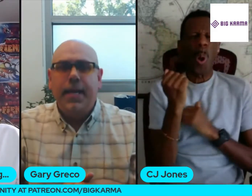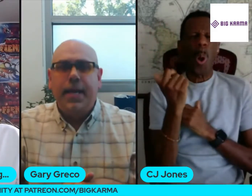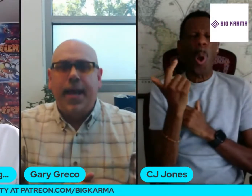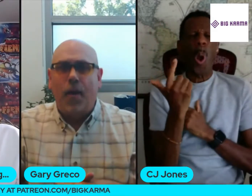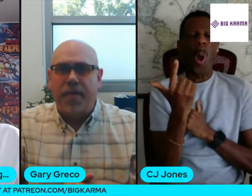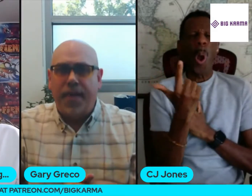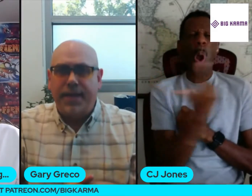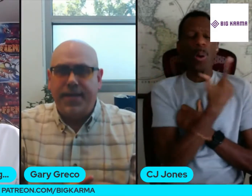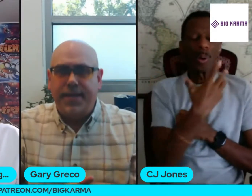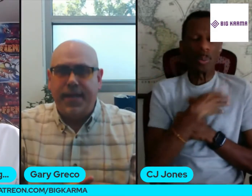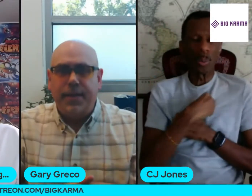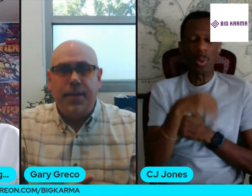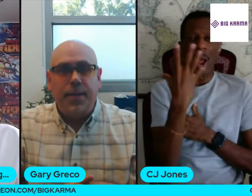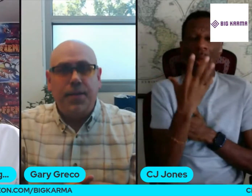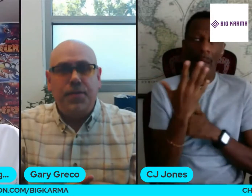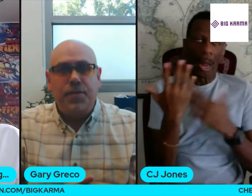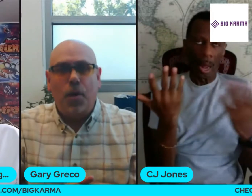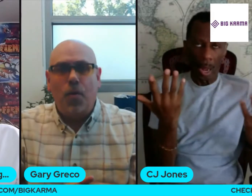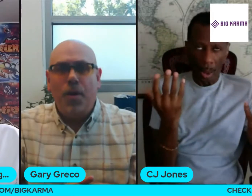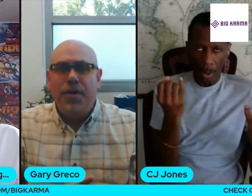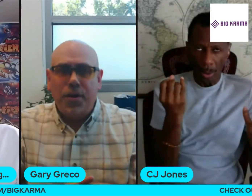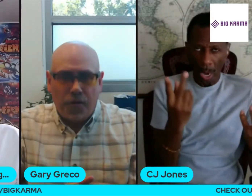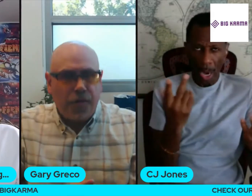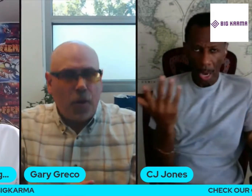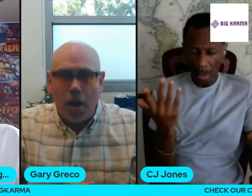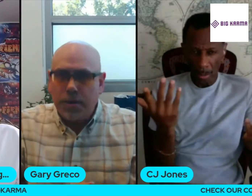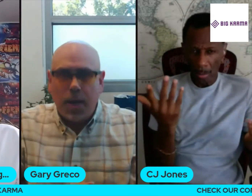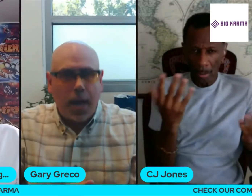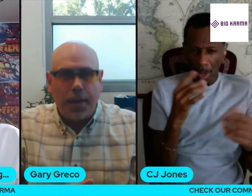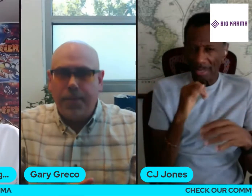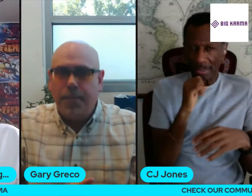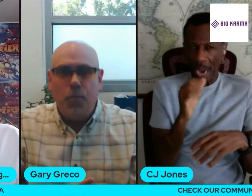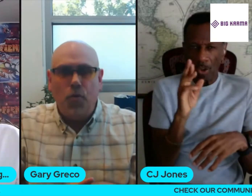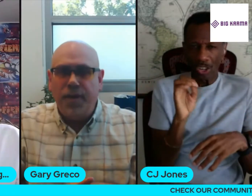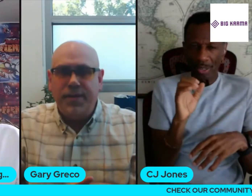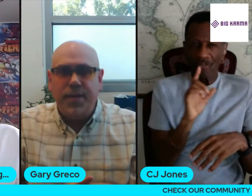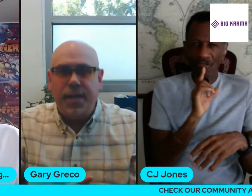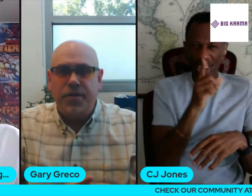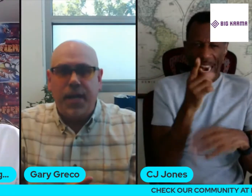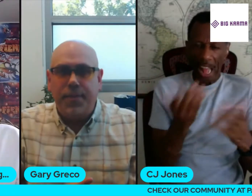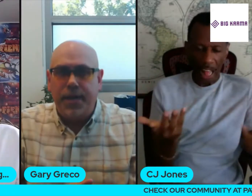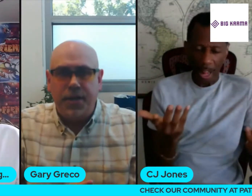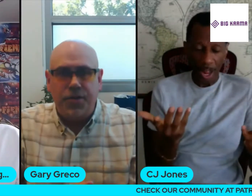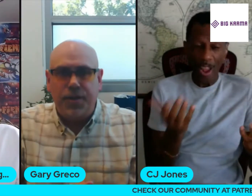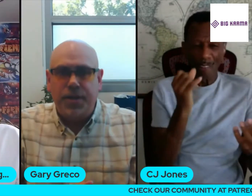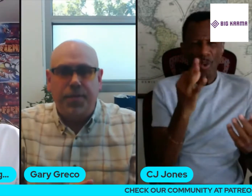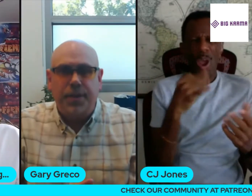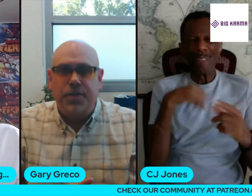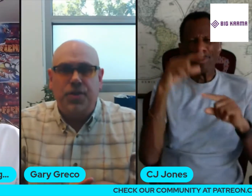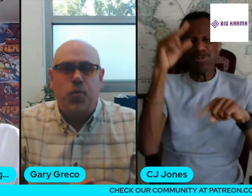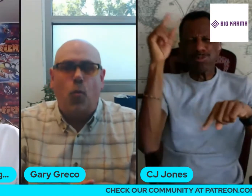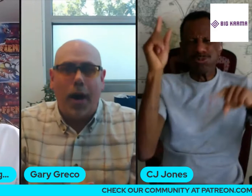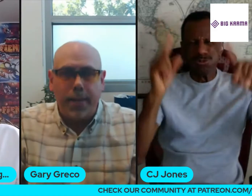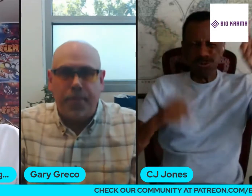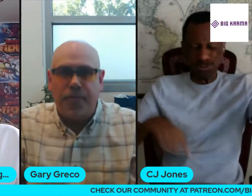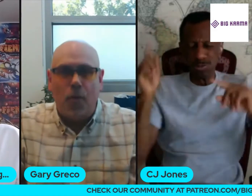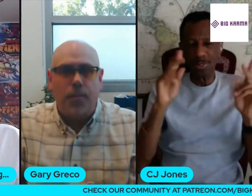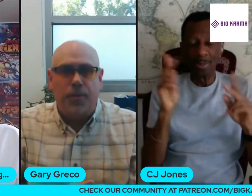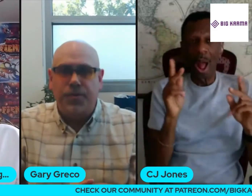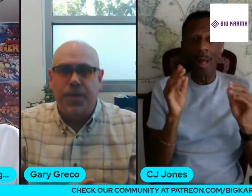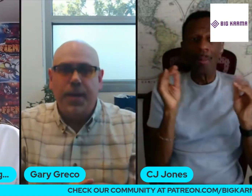diversity and authenticity. So, for a long time, movies in the entertainment industry depicted just